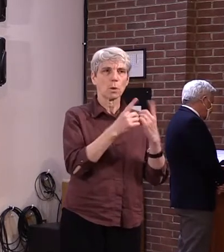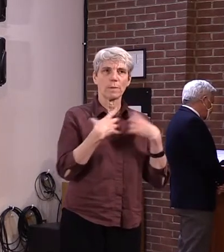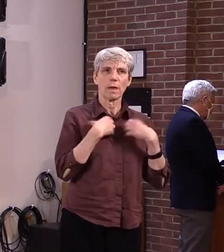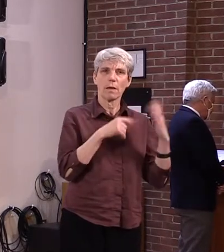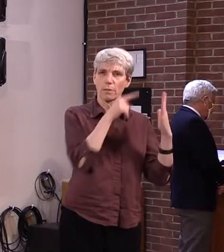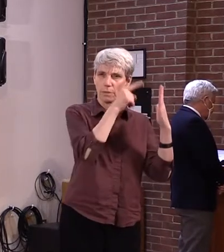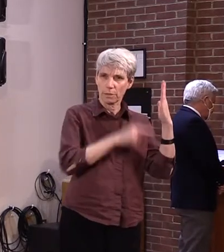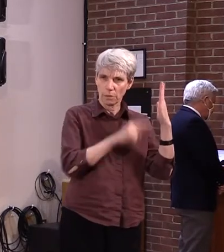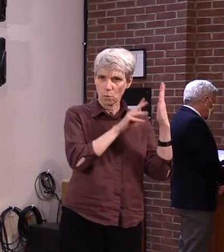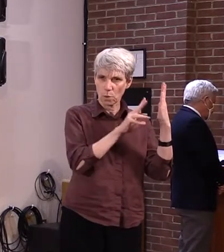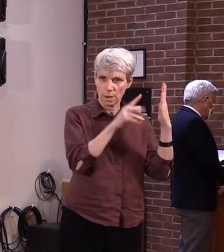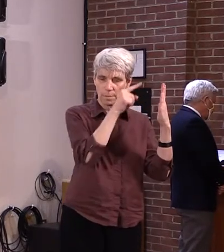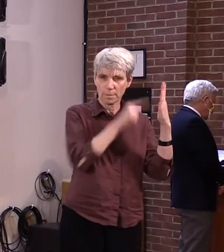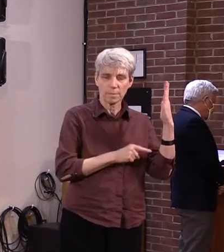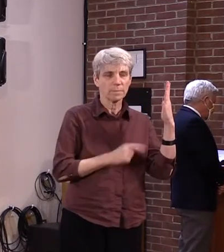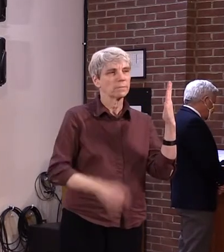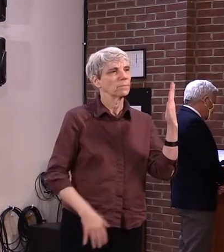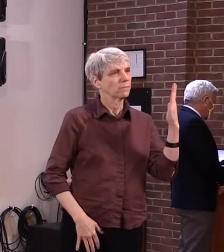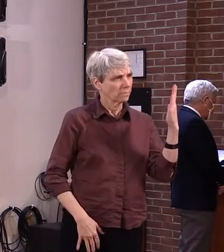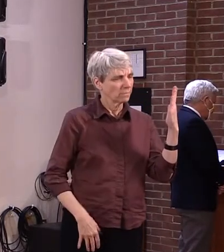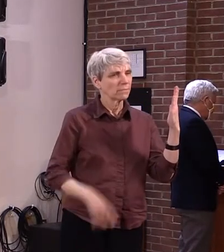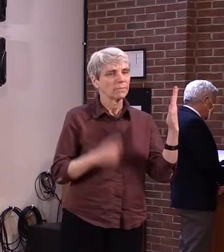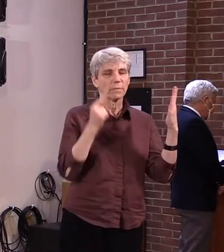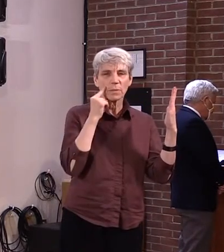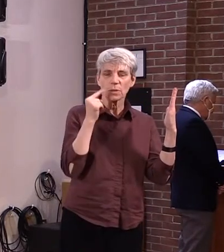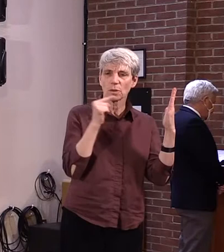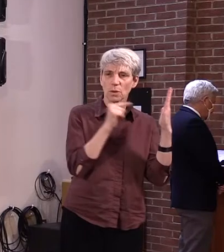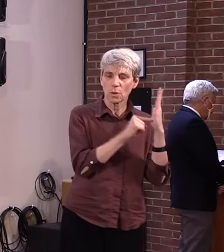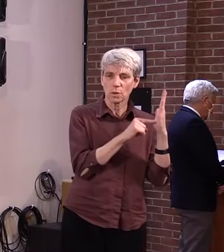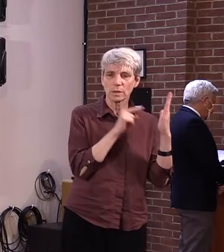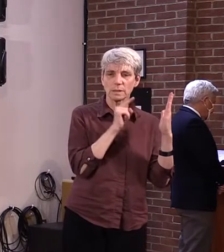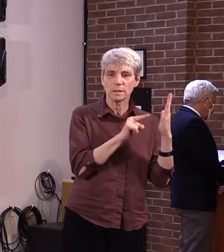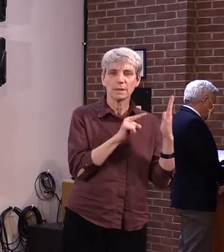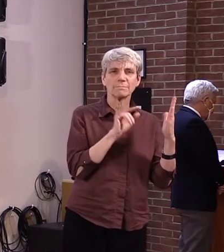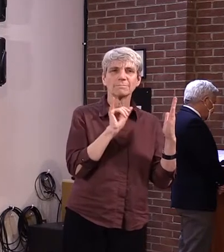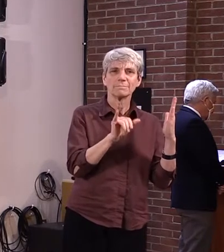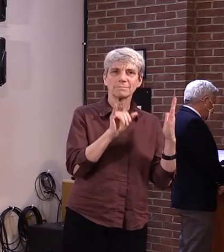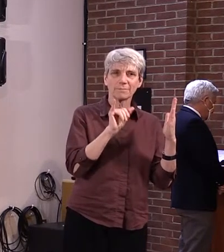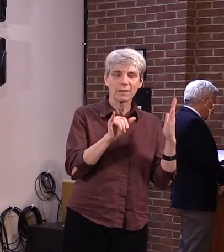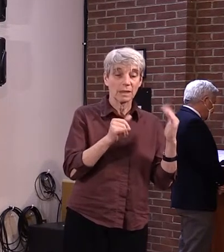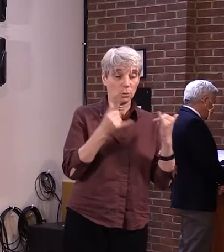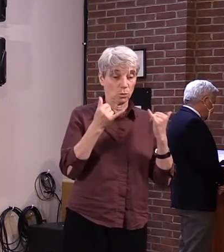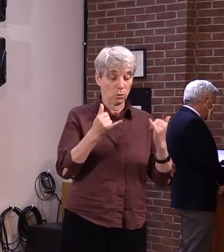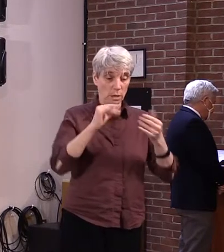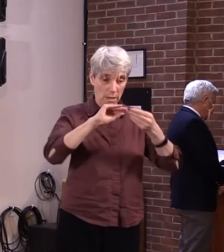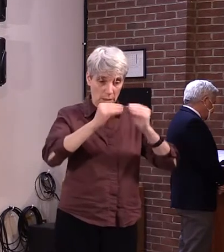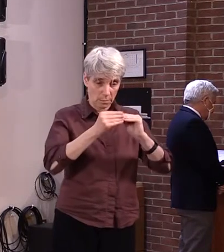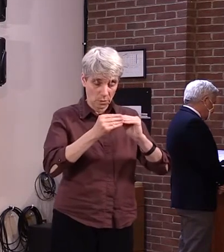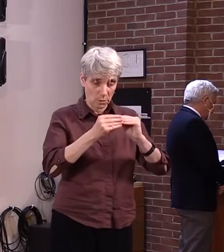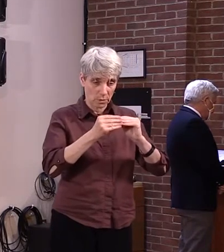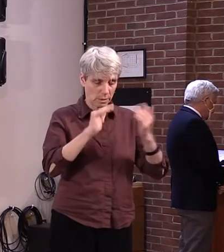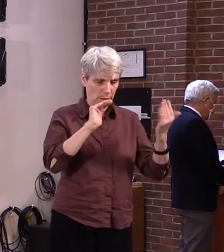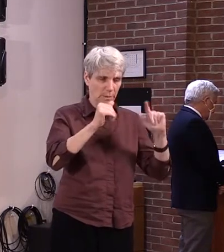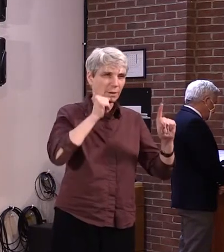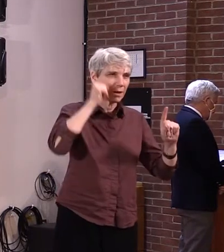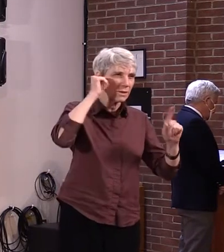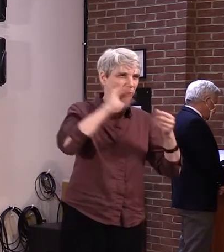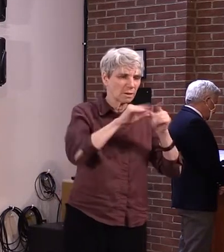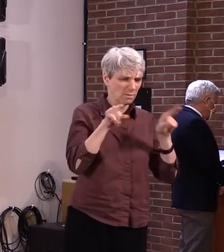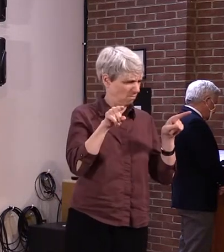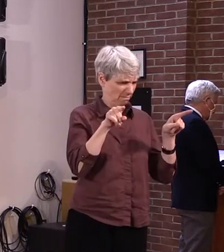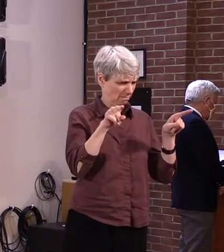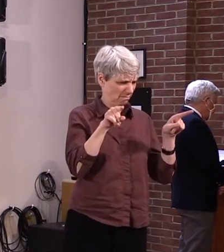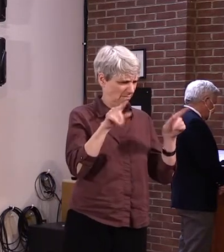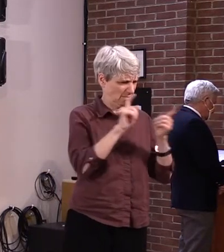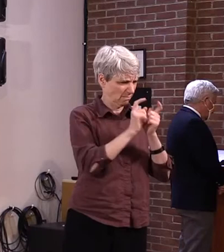some discrepancies in how the data is reported compared to yesterday, like the